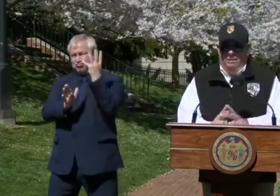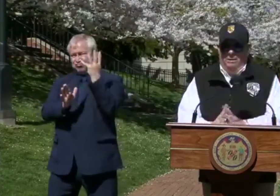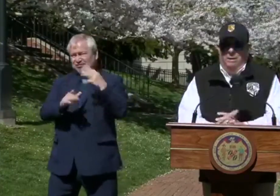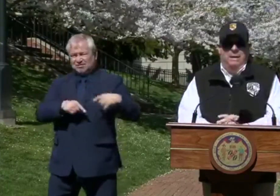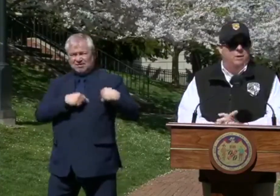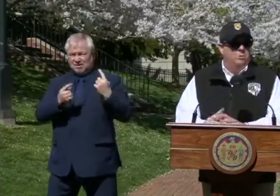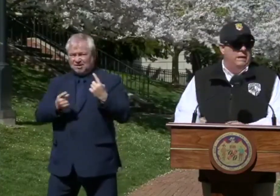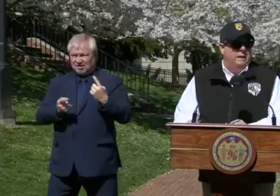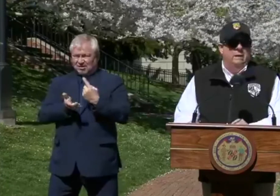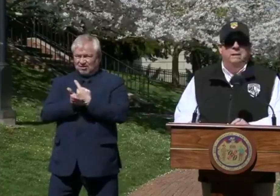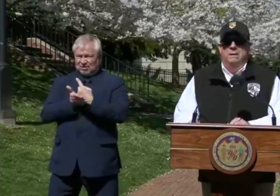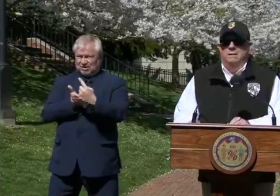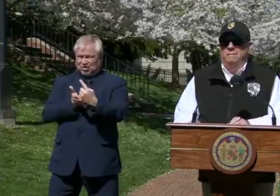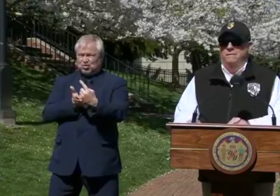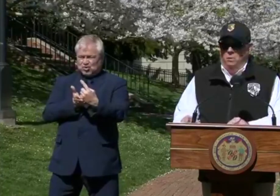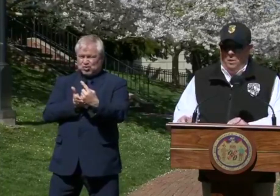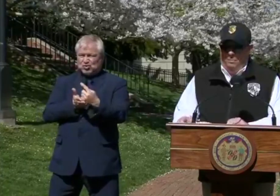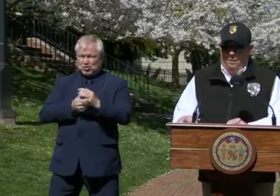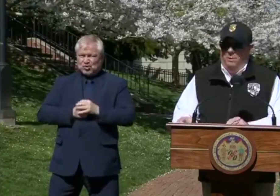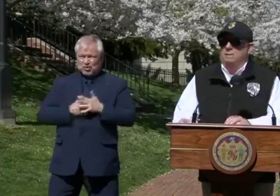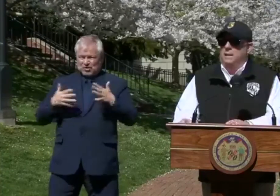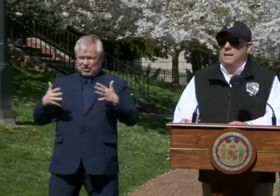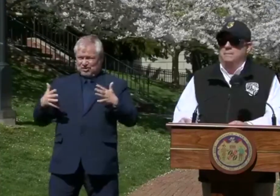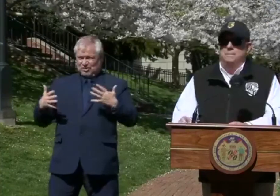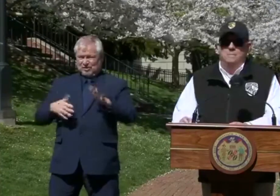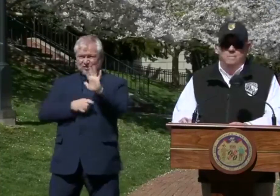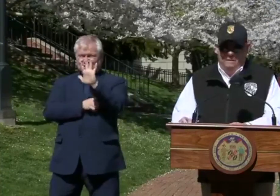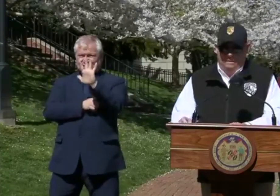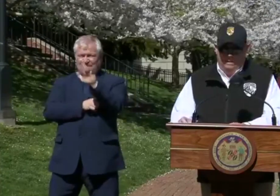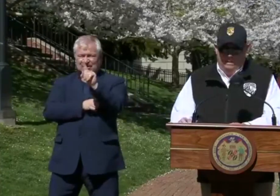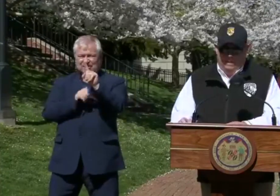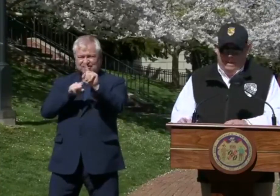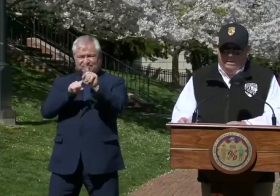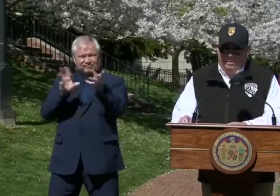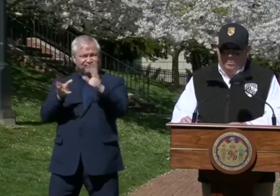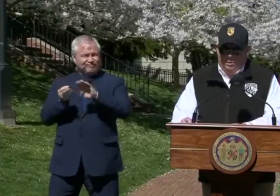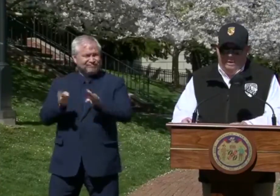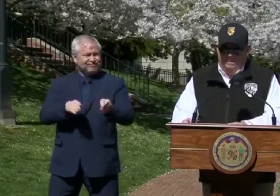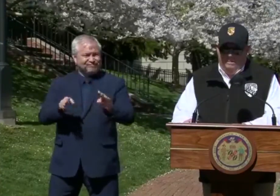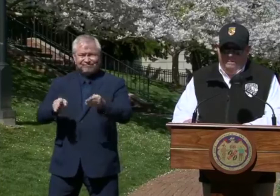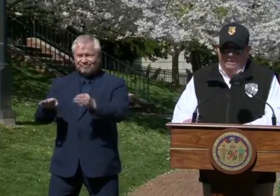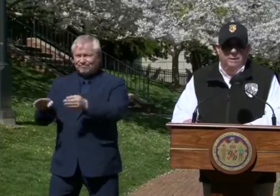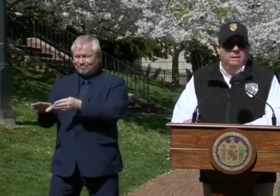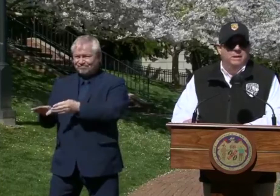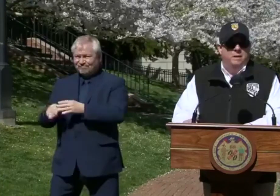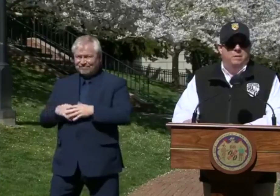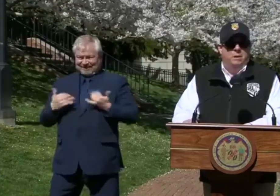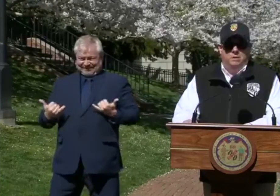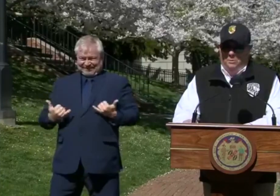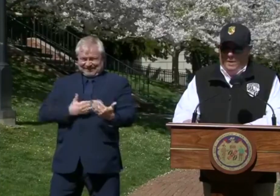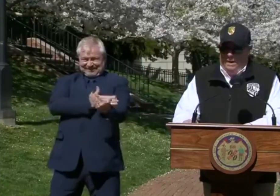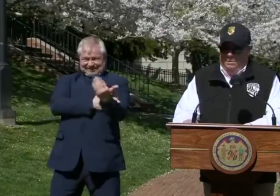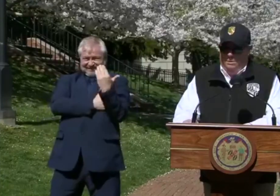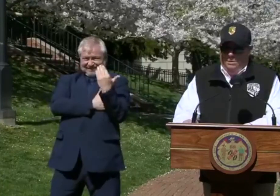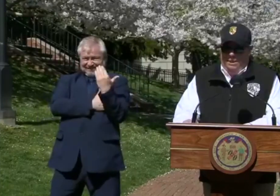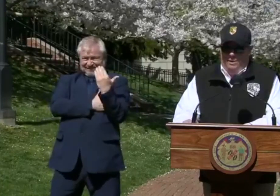and already 51 people have died. As of this morning, there are